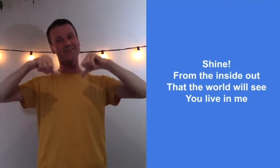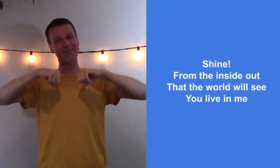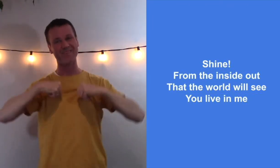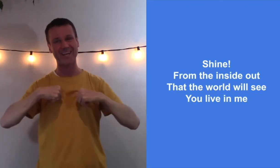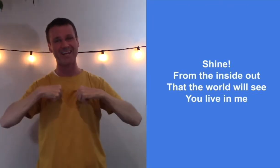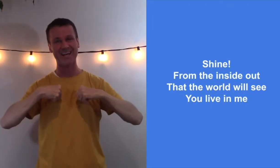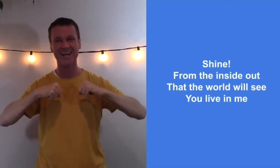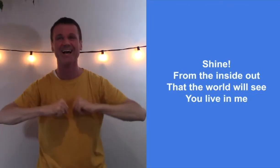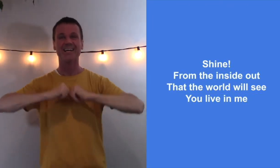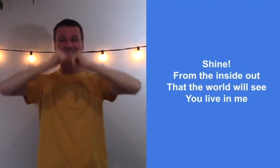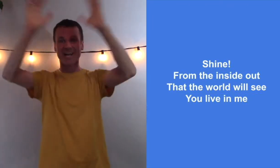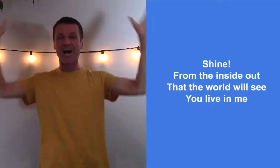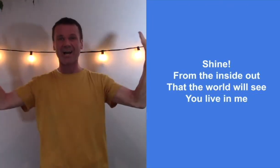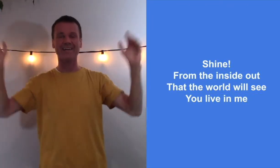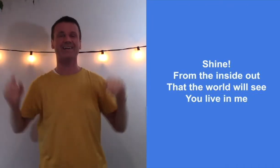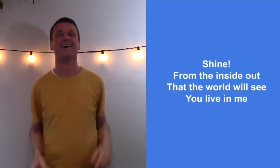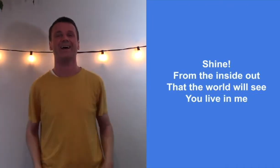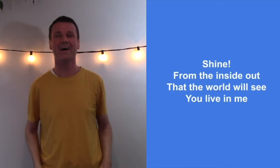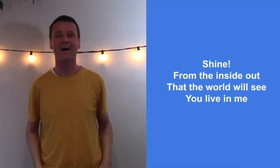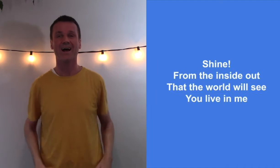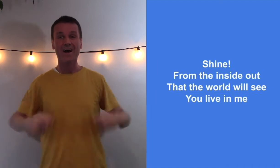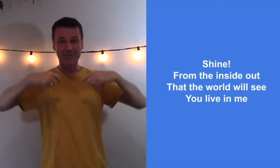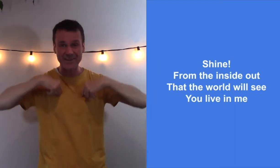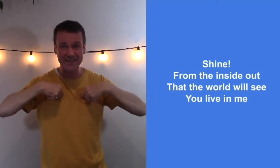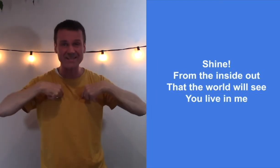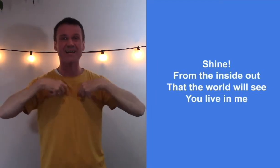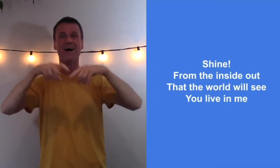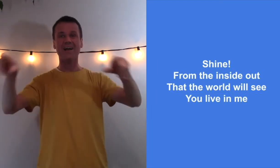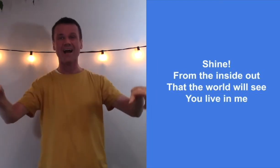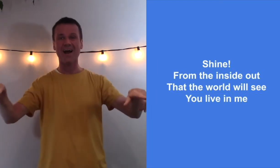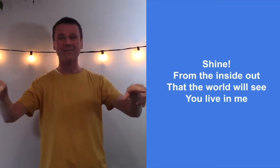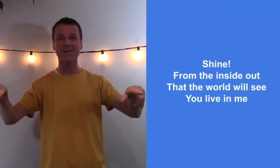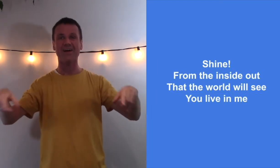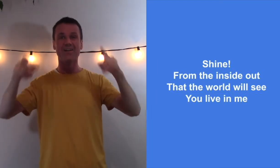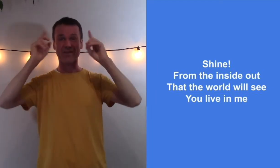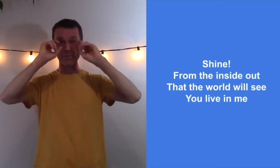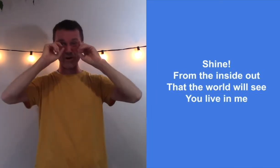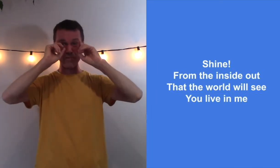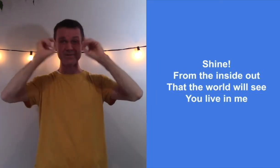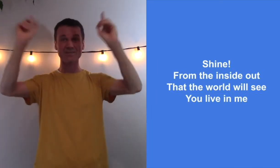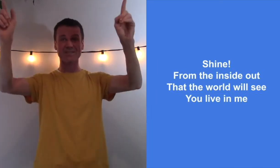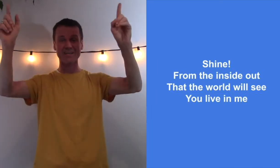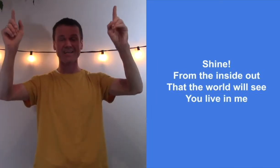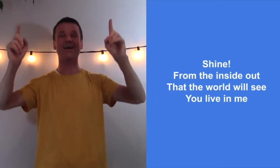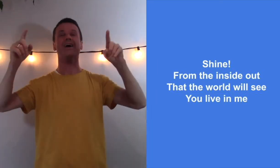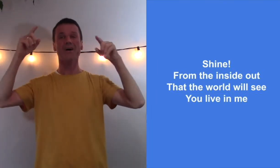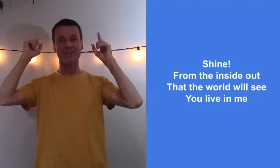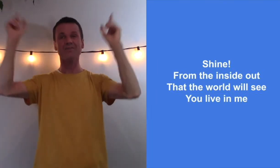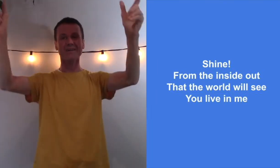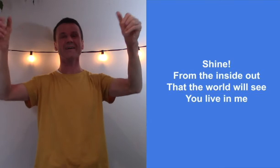me. Shine from the inside out, that the world will see you live